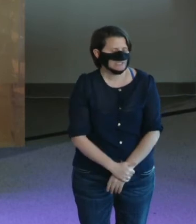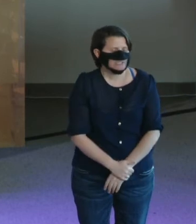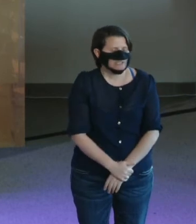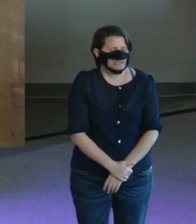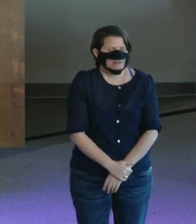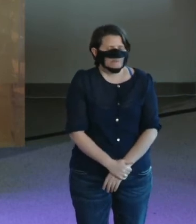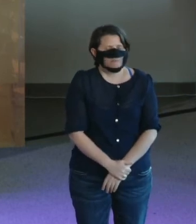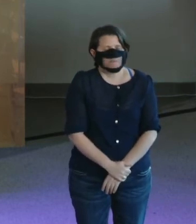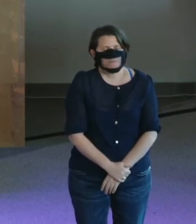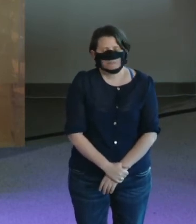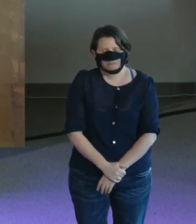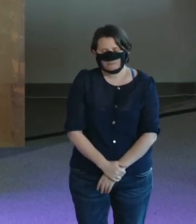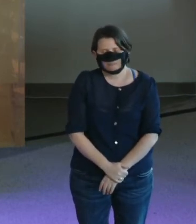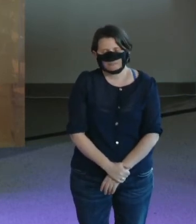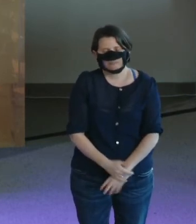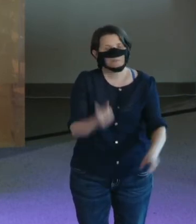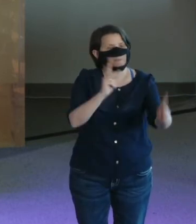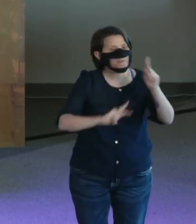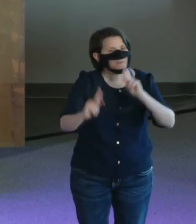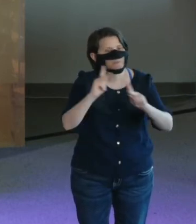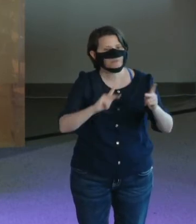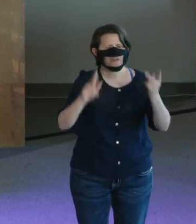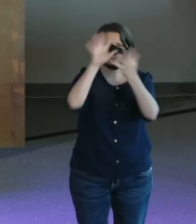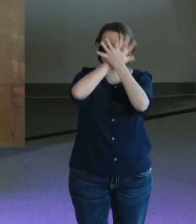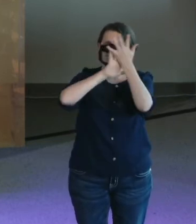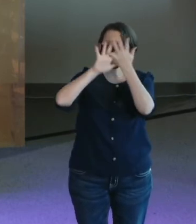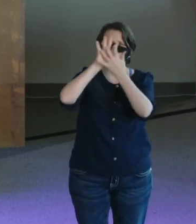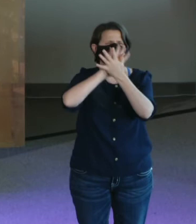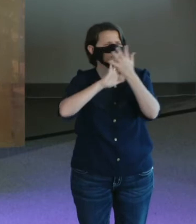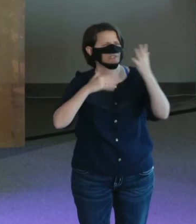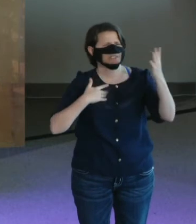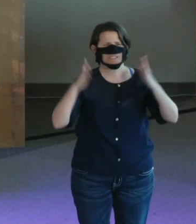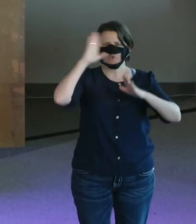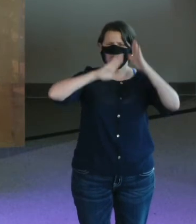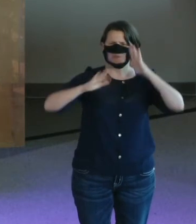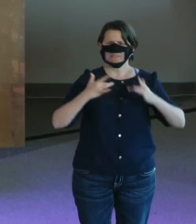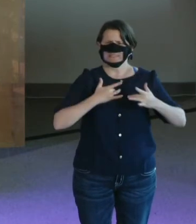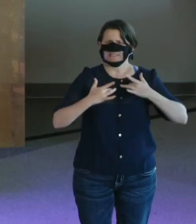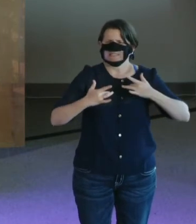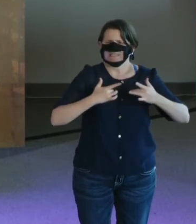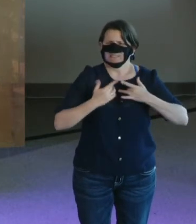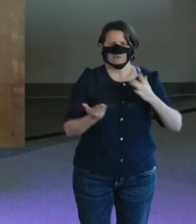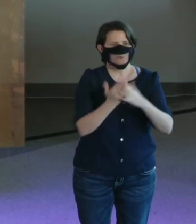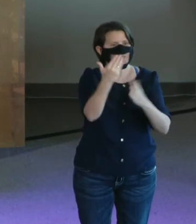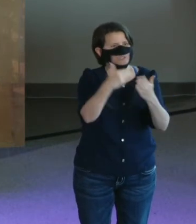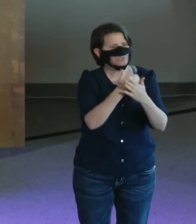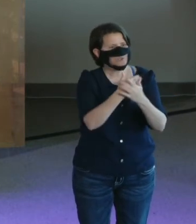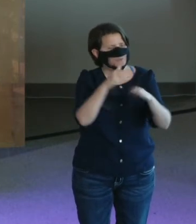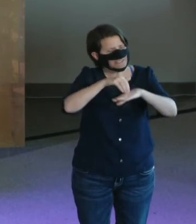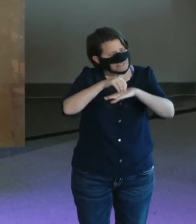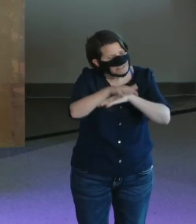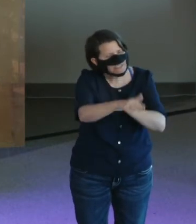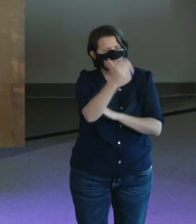We bring to mind those who are confused and troubled by these new developments. We send to you knowledge and